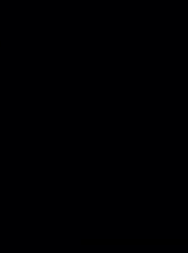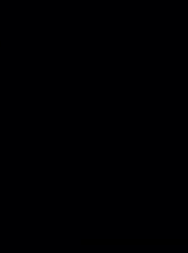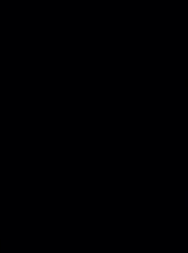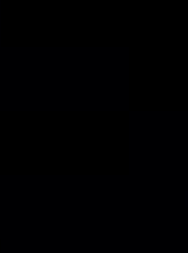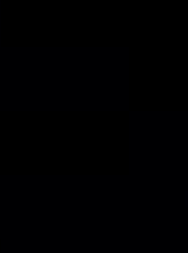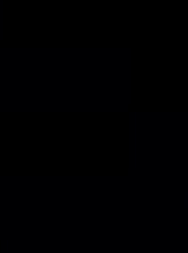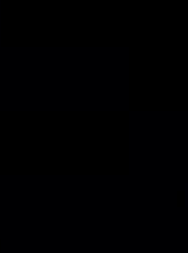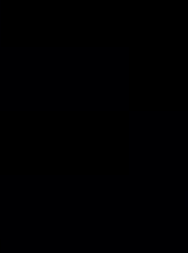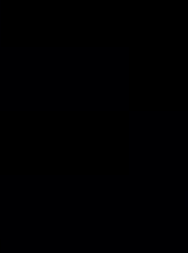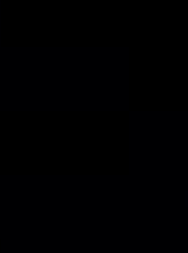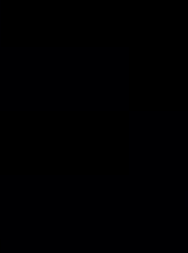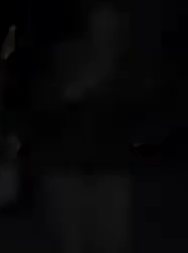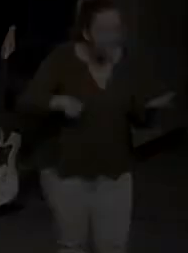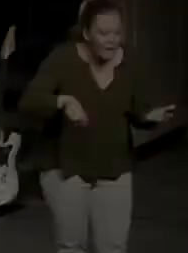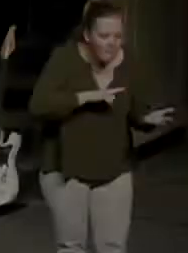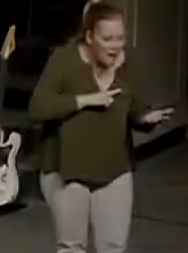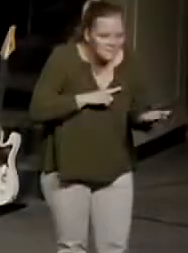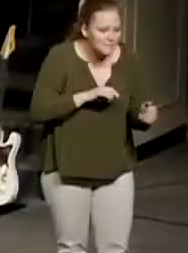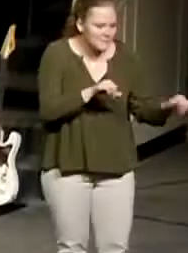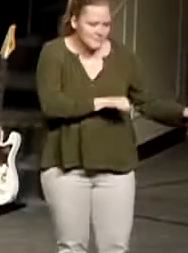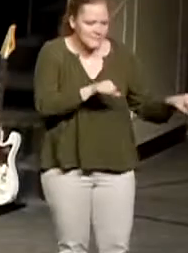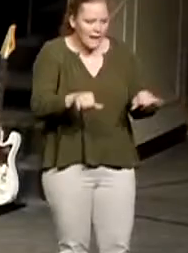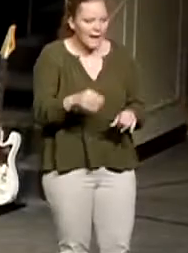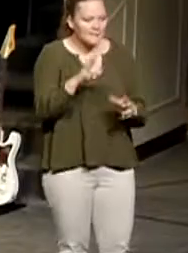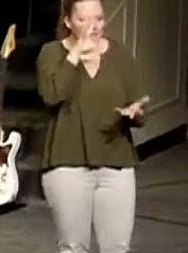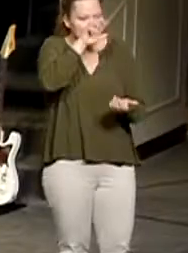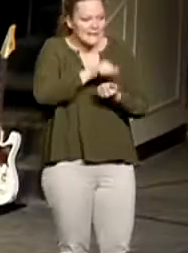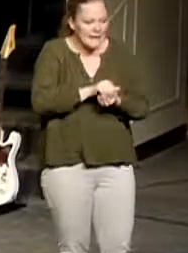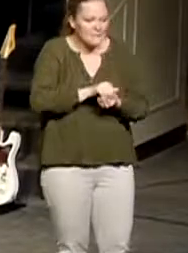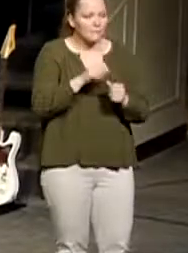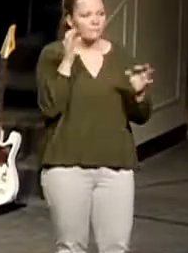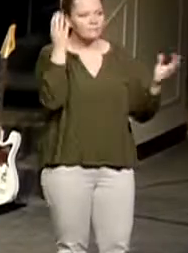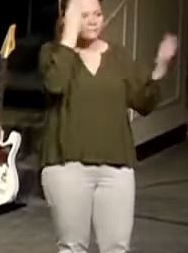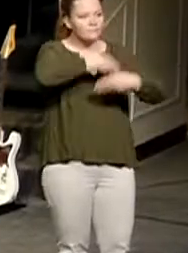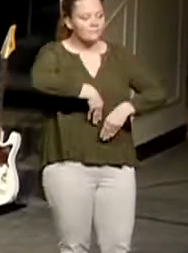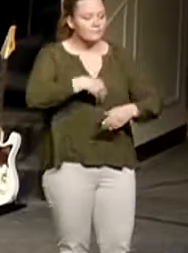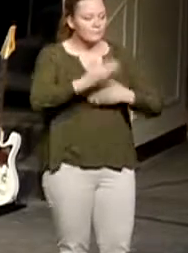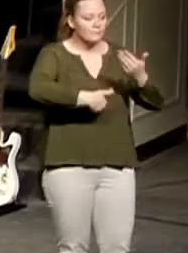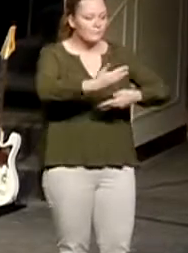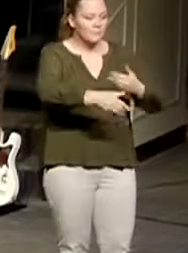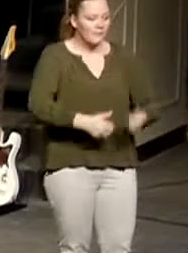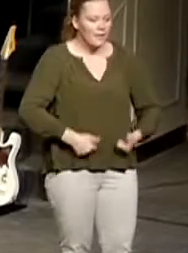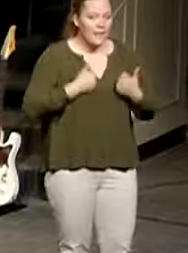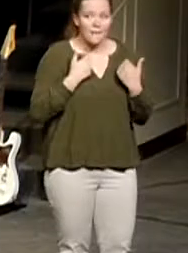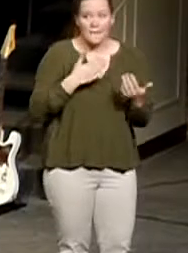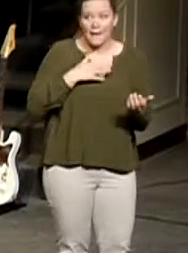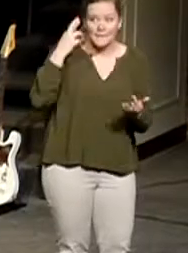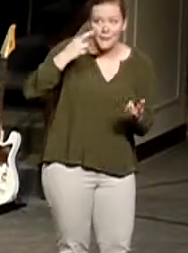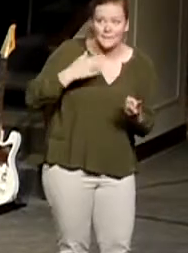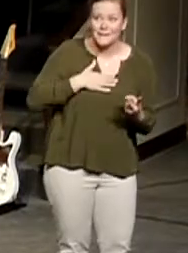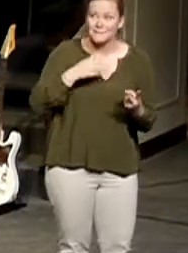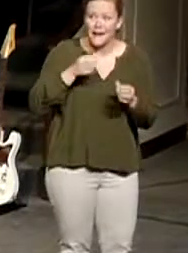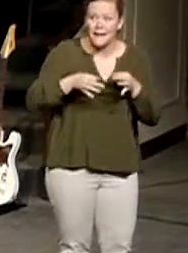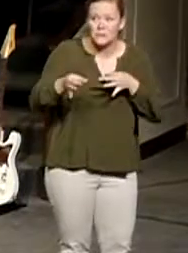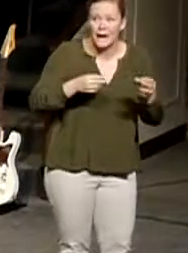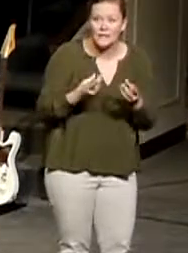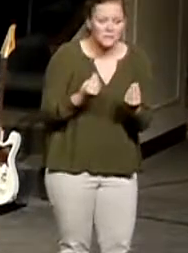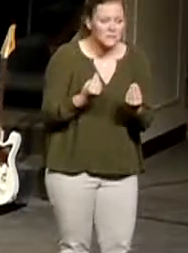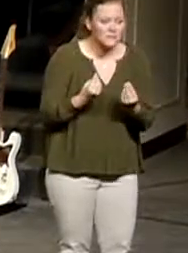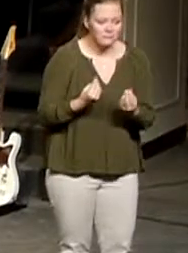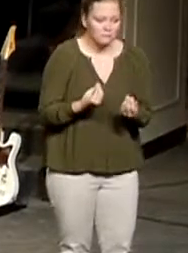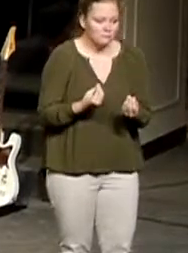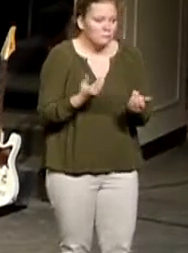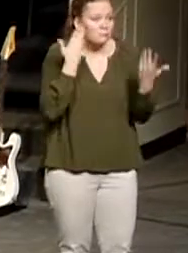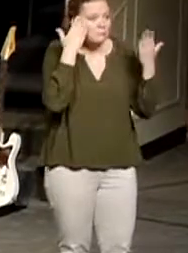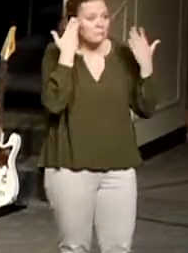Somnambulist, many of us, sleepwalking through life. God, what's my purpose? Lord, I'm waiting for my direction. You've got it. I'm just not